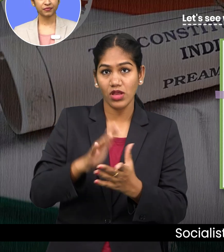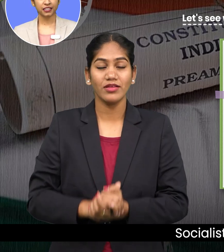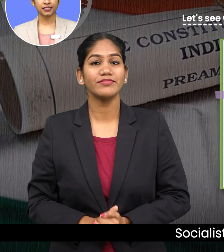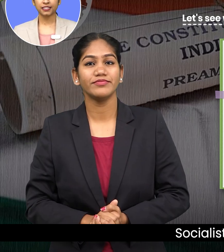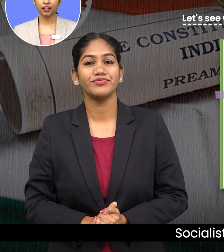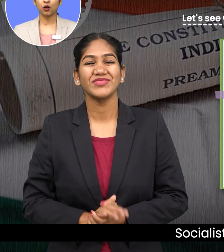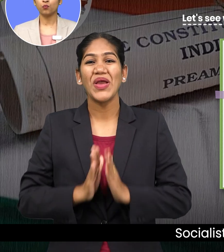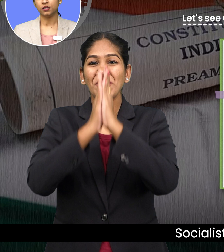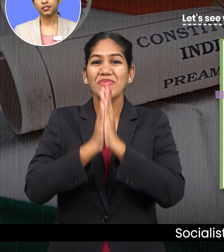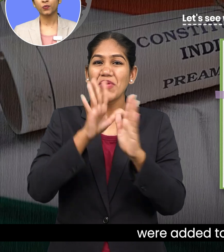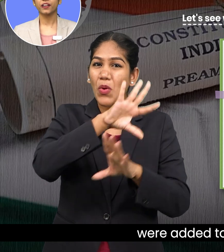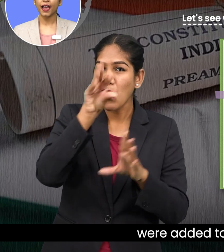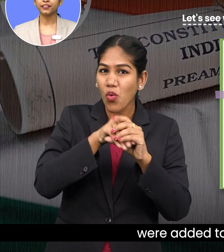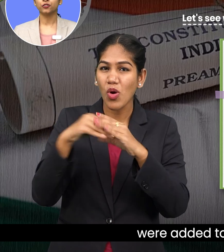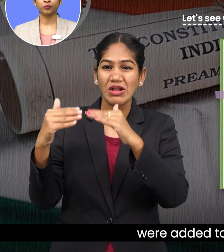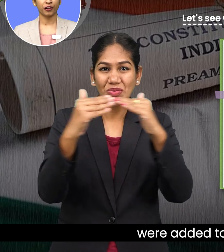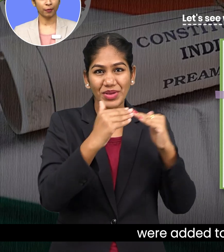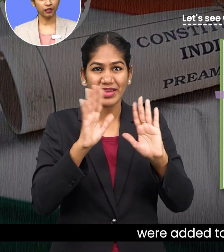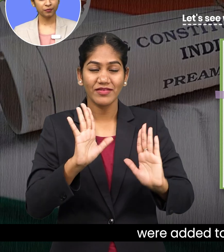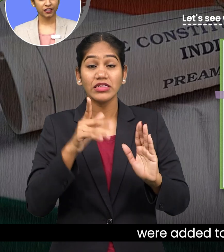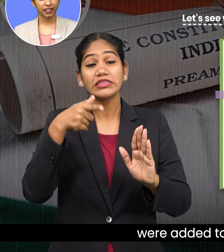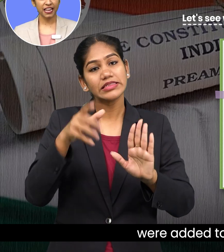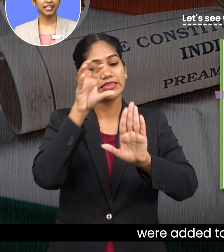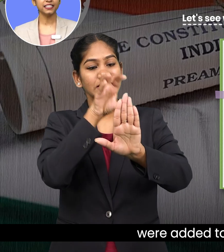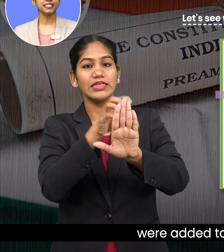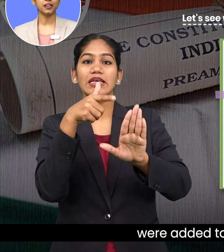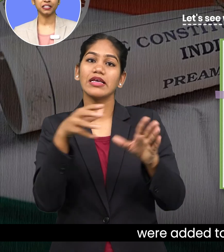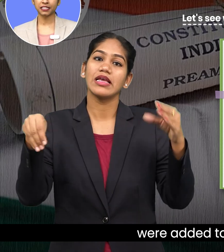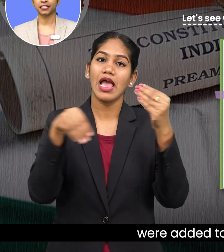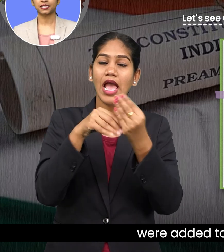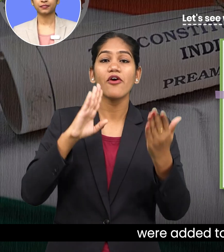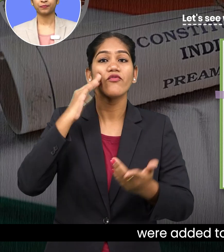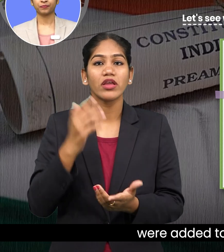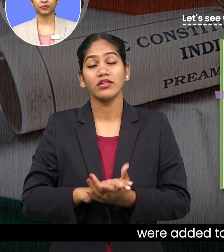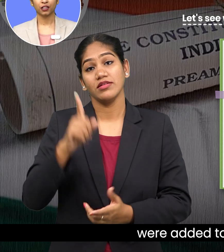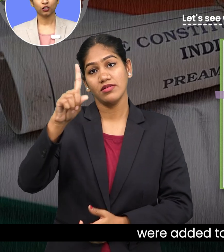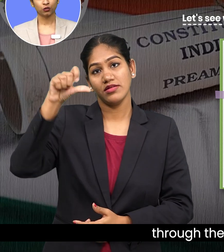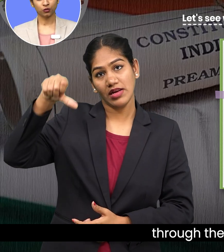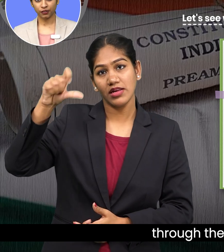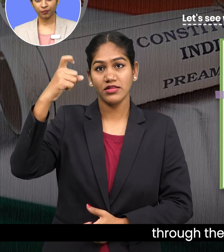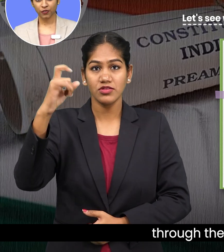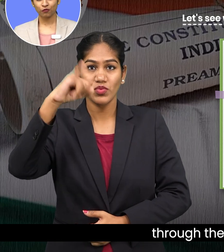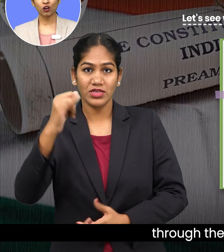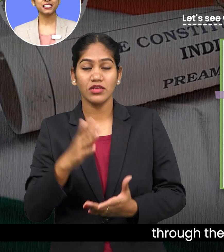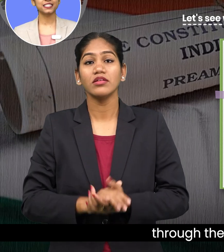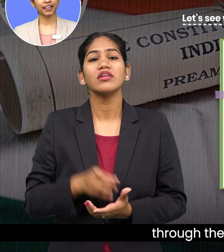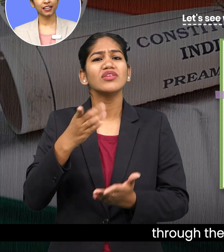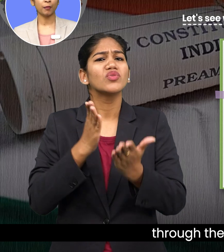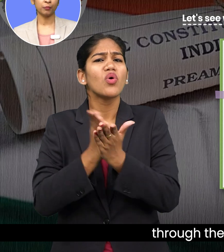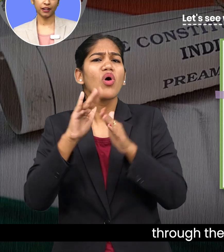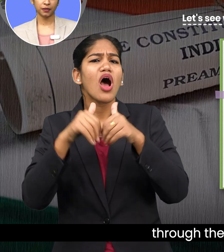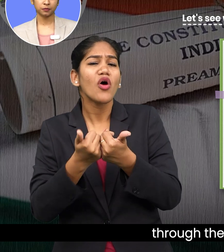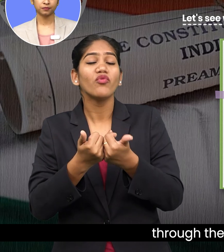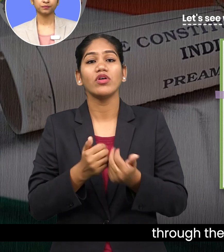Socialist, secular words were added to the preamble in 1976 through the